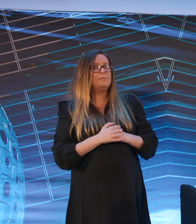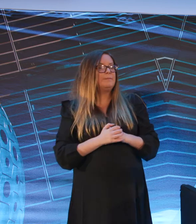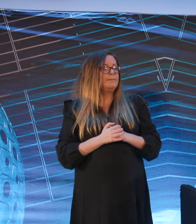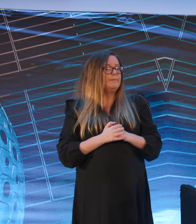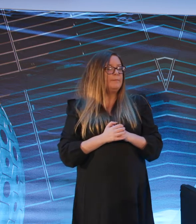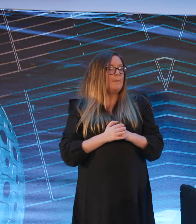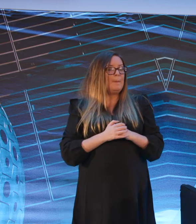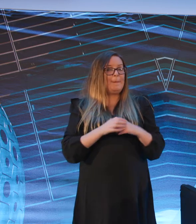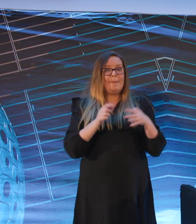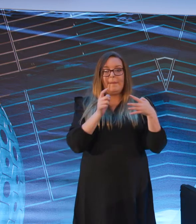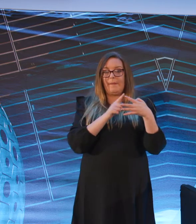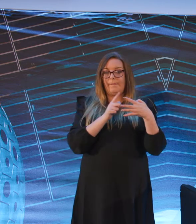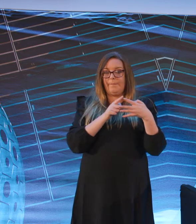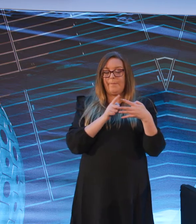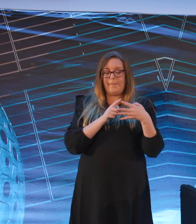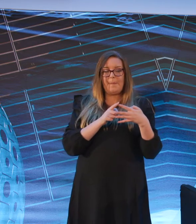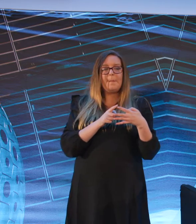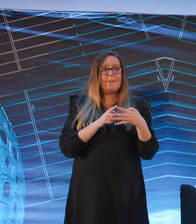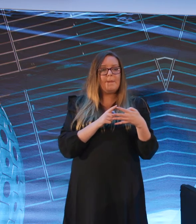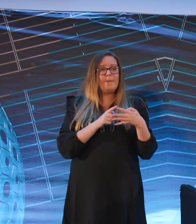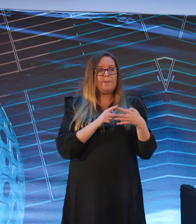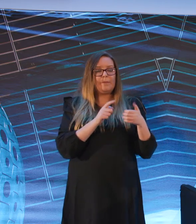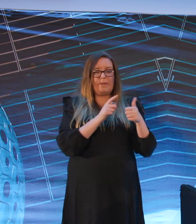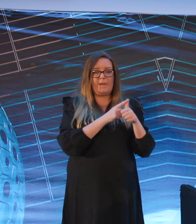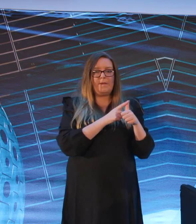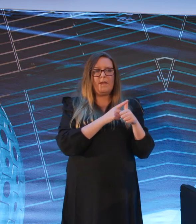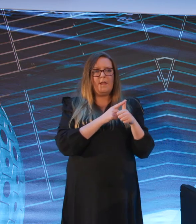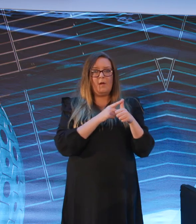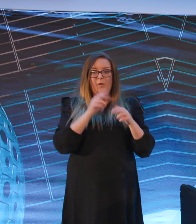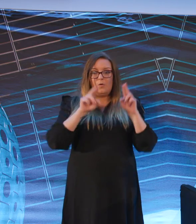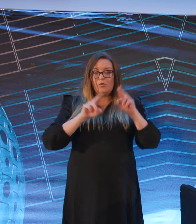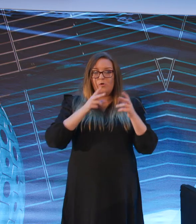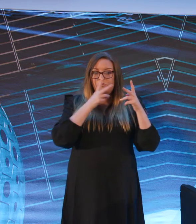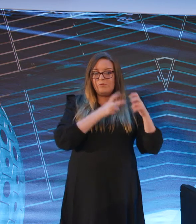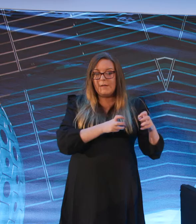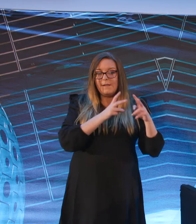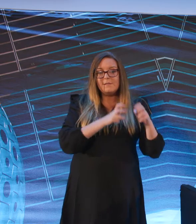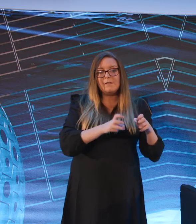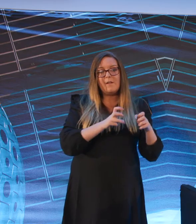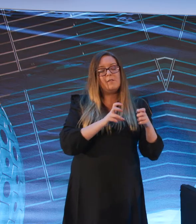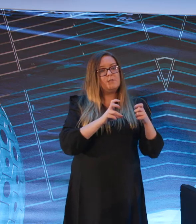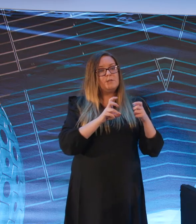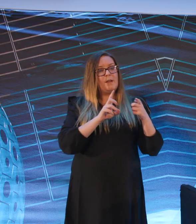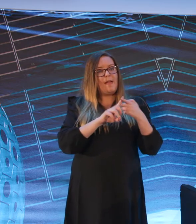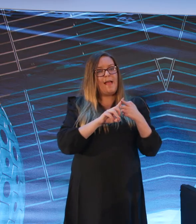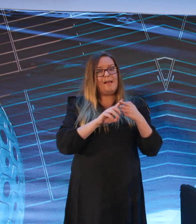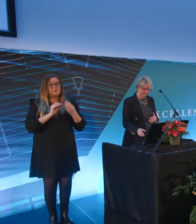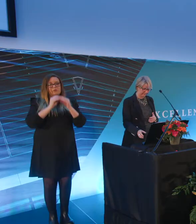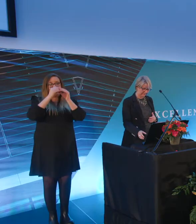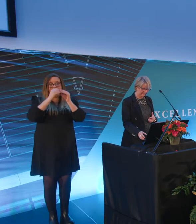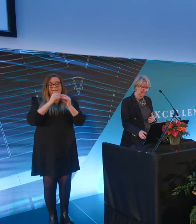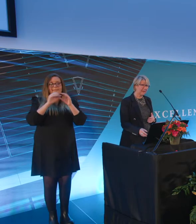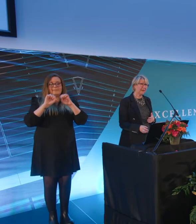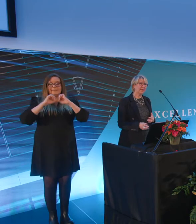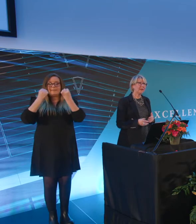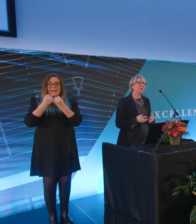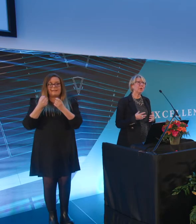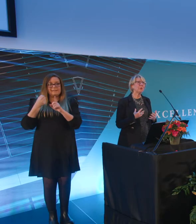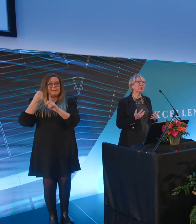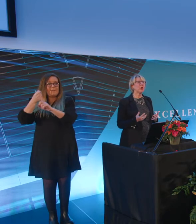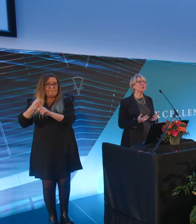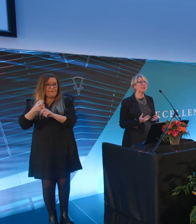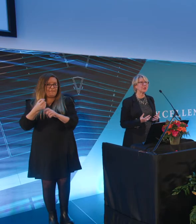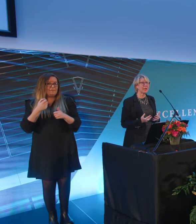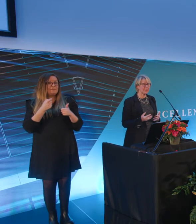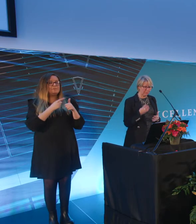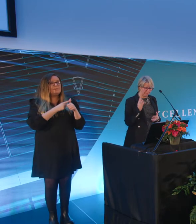So one area of focus is excelling in research and creating societal impact. We